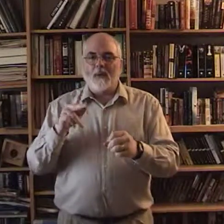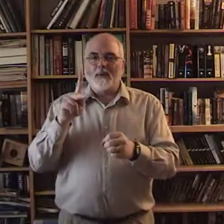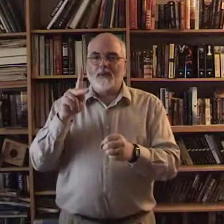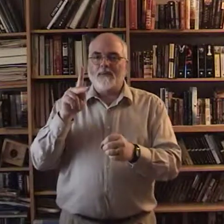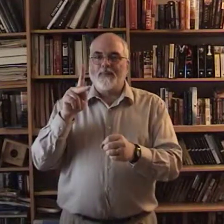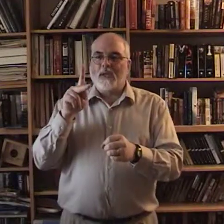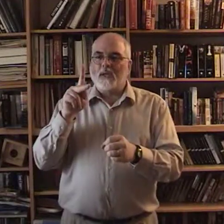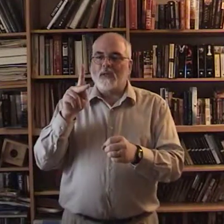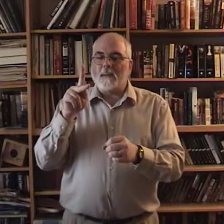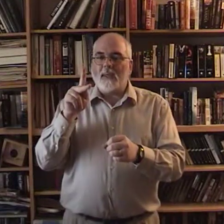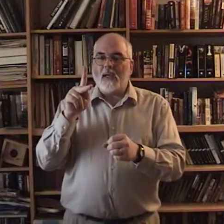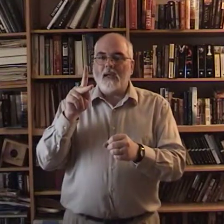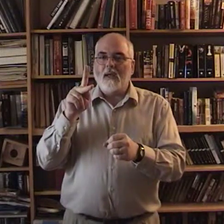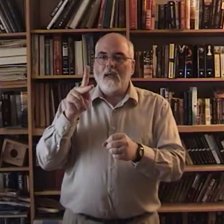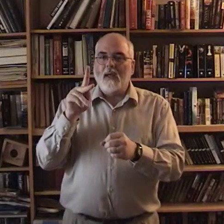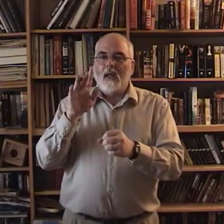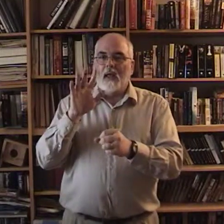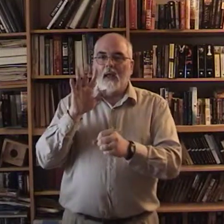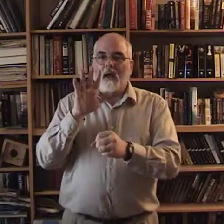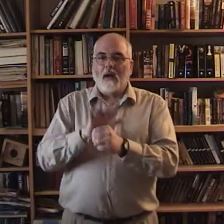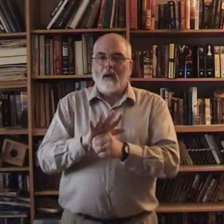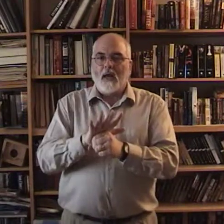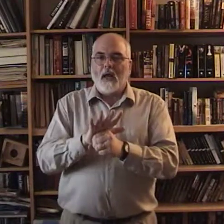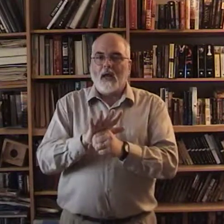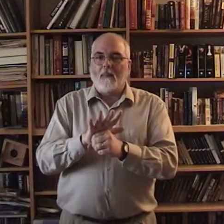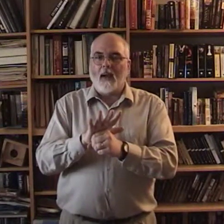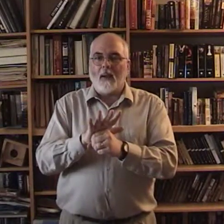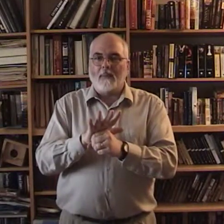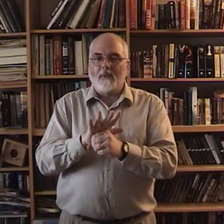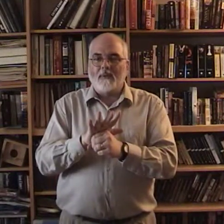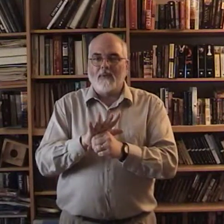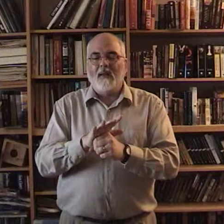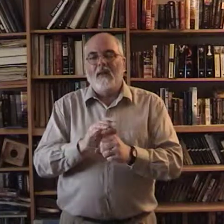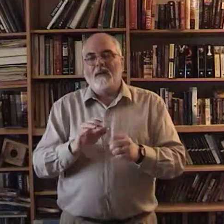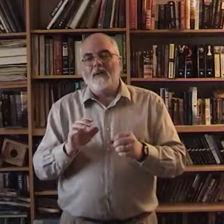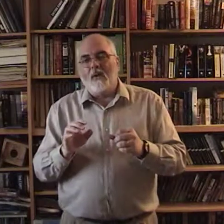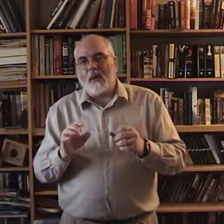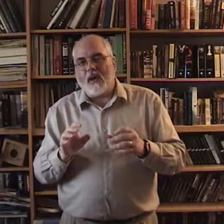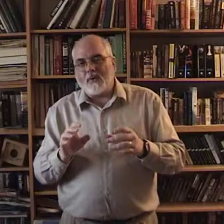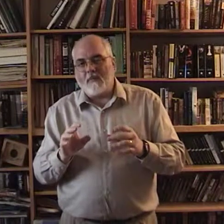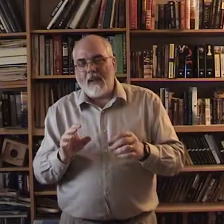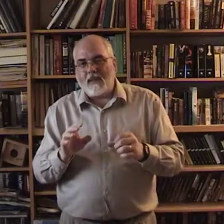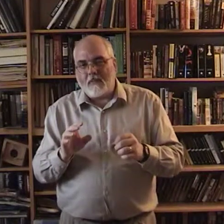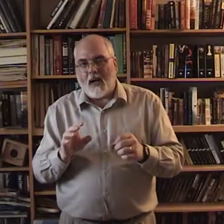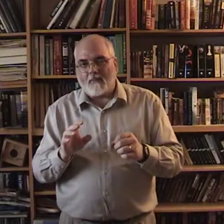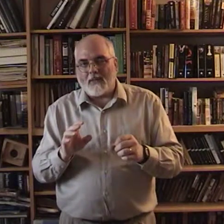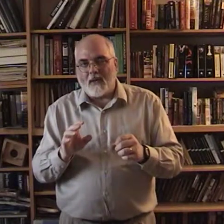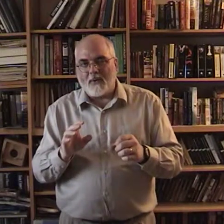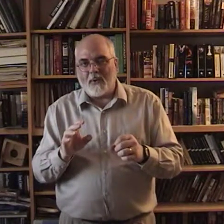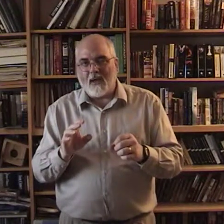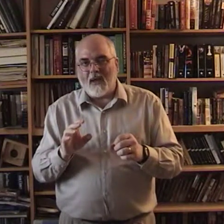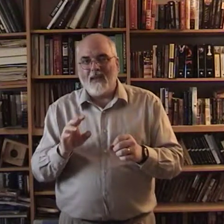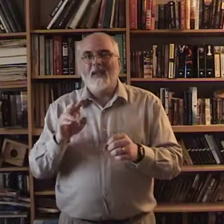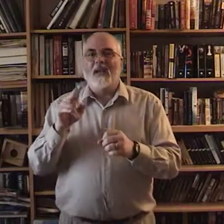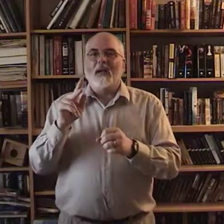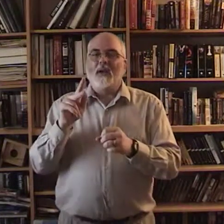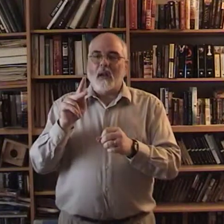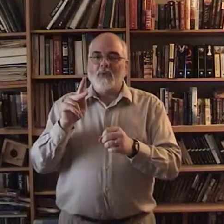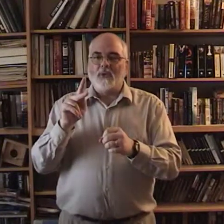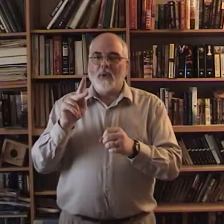Promise. So it's a P and a pop. Don't actually make the pop sound, okay? Yeah, I'm just doing it